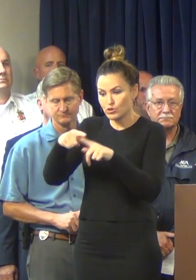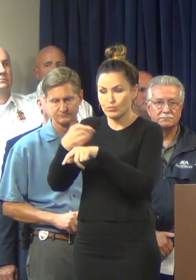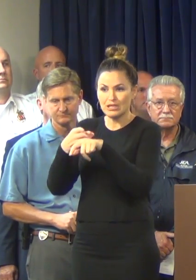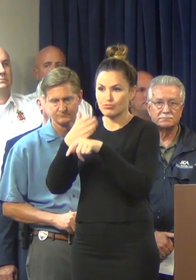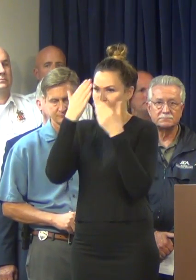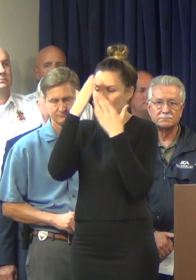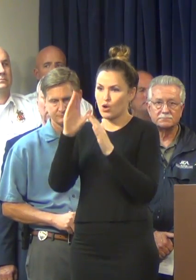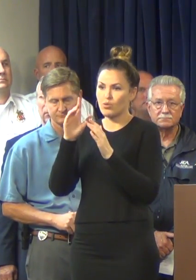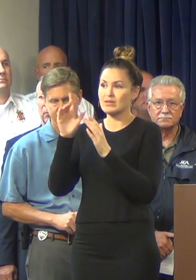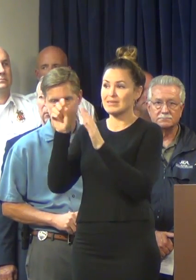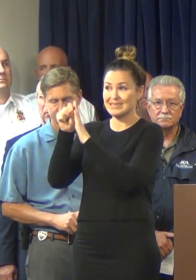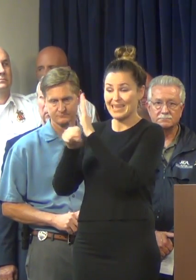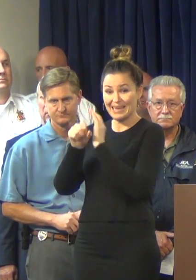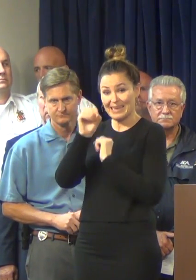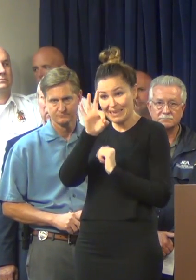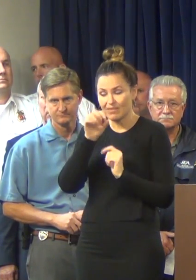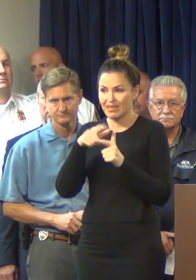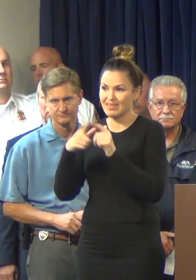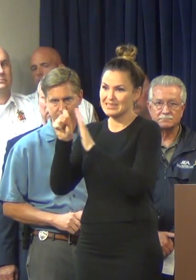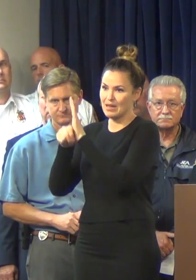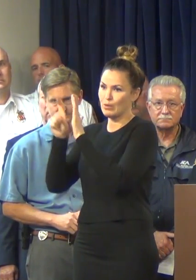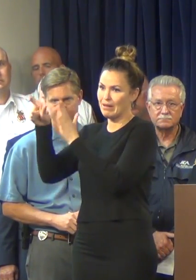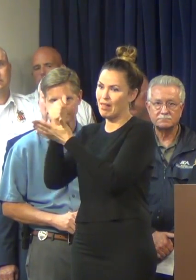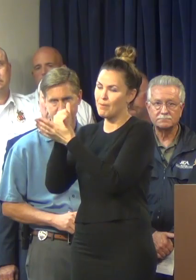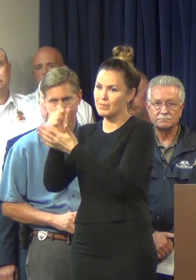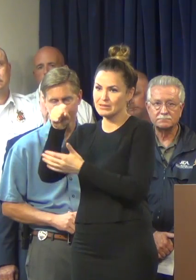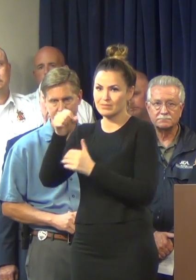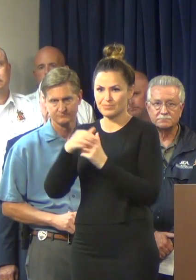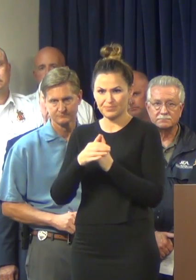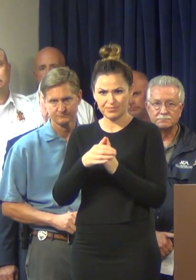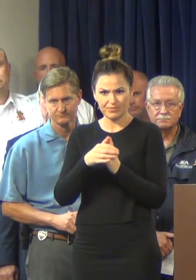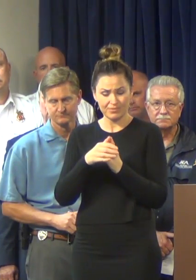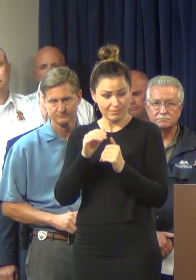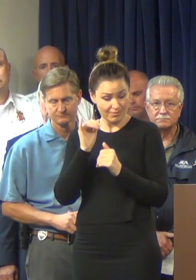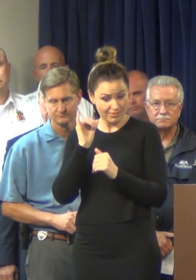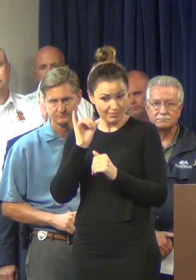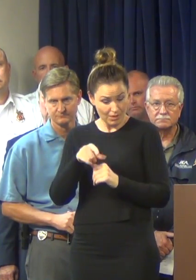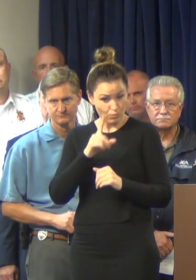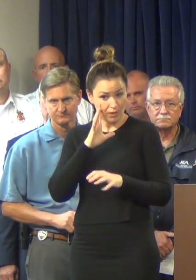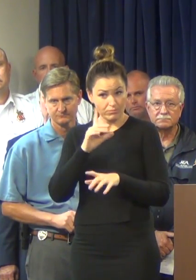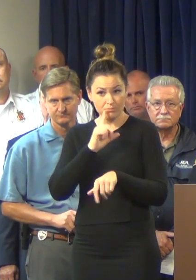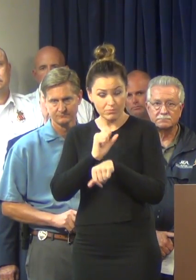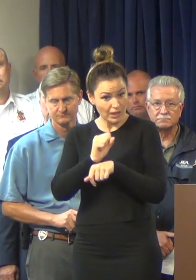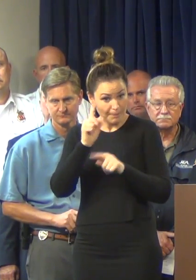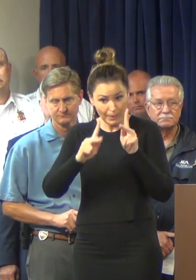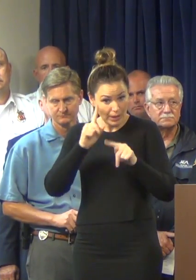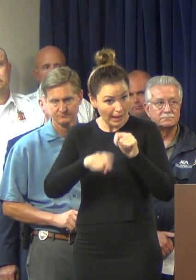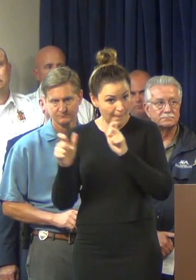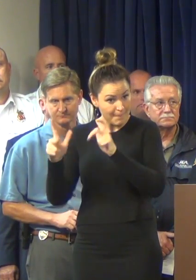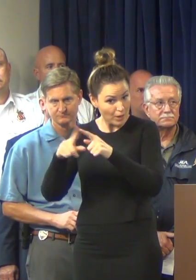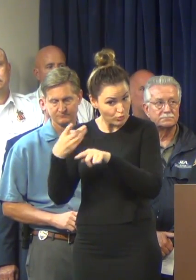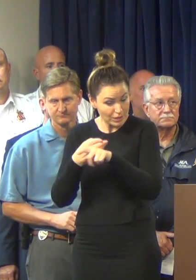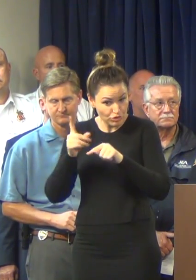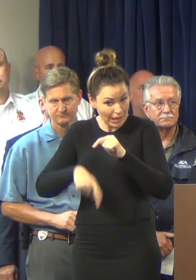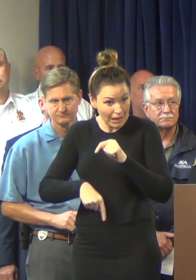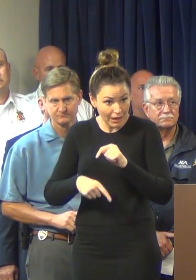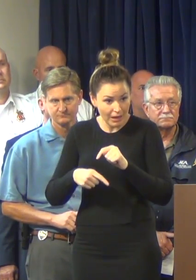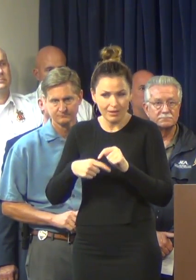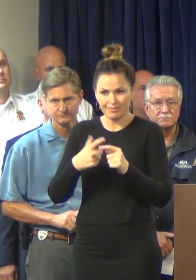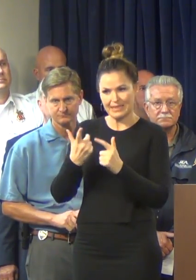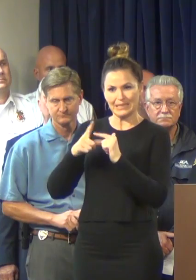reach out to the state for resources to help with that. So, And have they been blocking? I mean, will that be a determination that you will not allow people back in? well, it depends